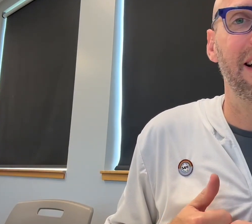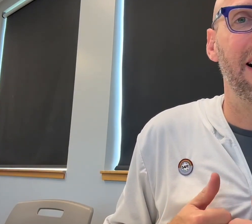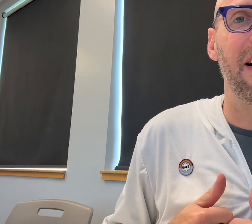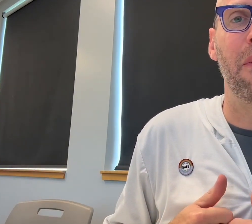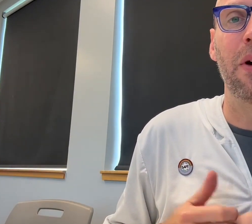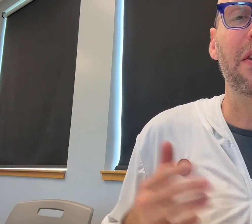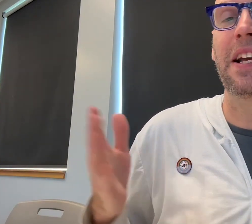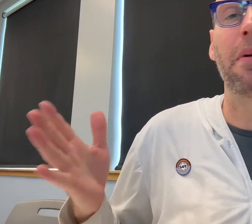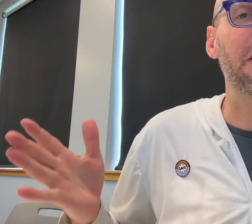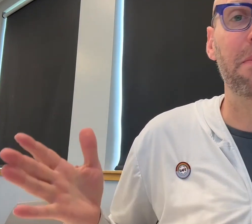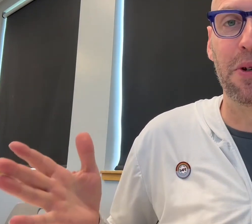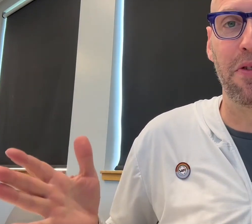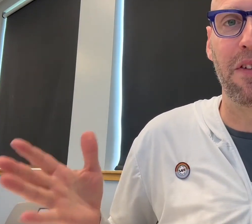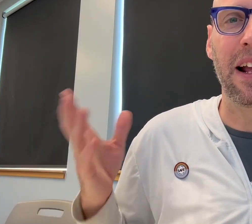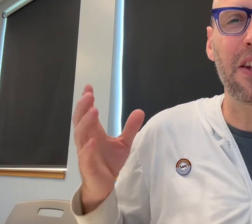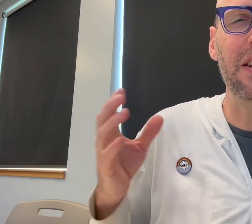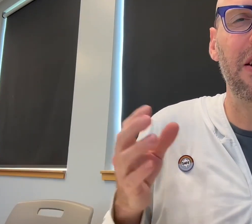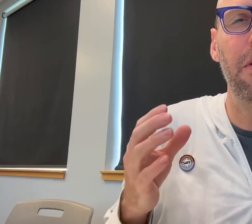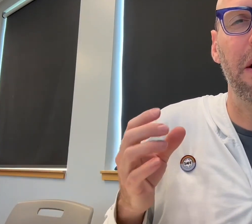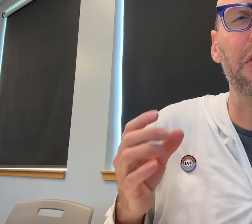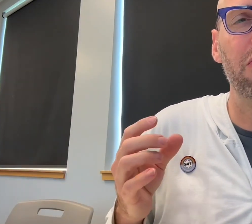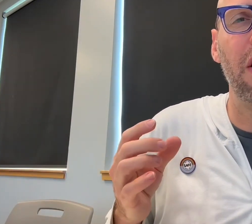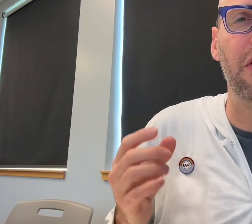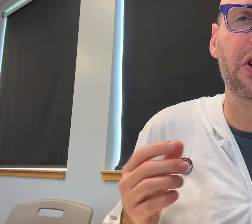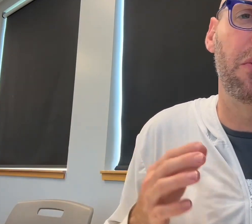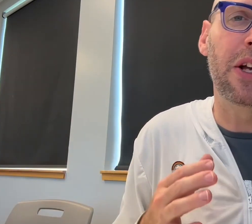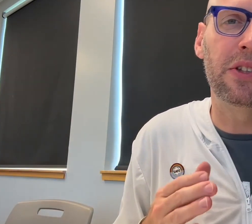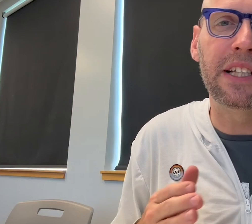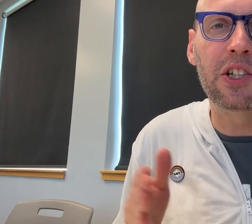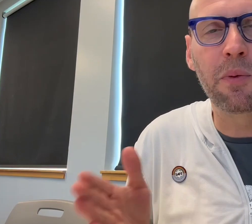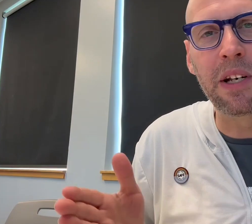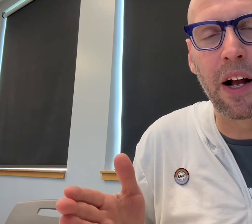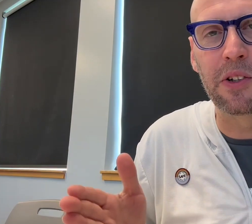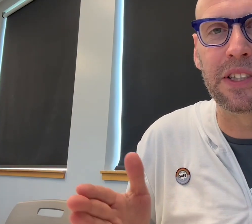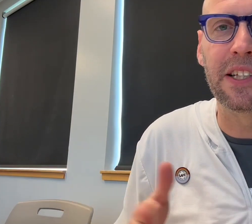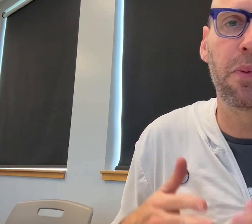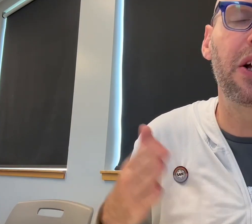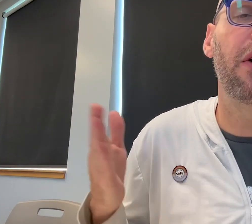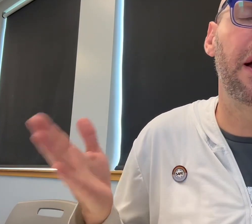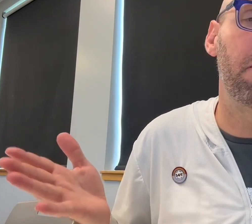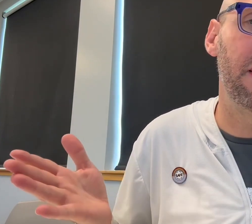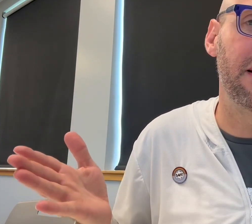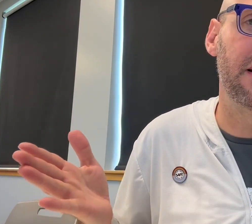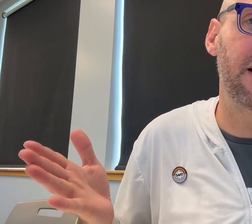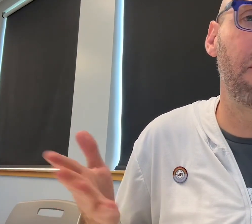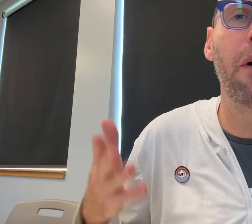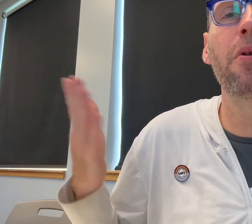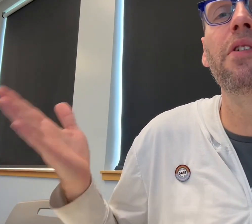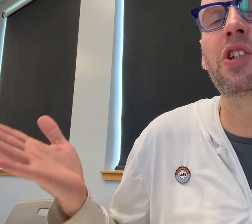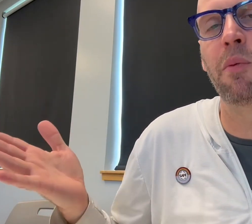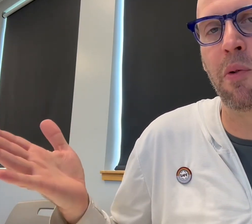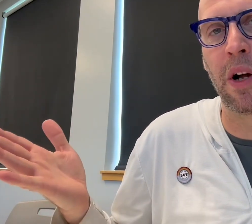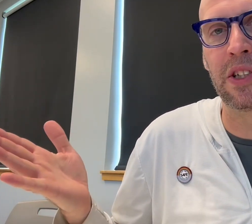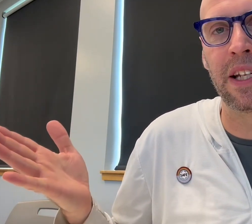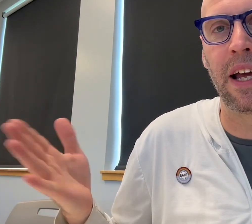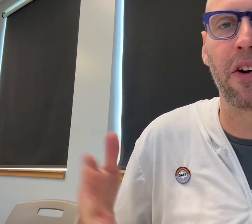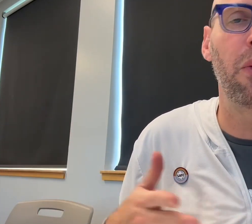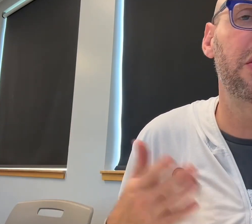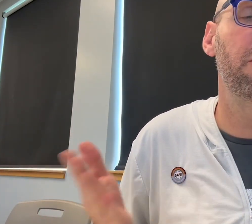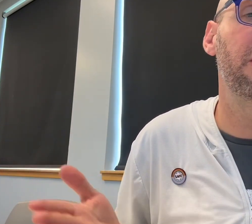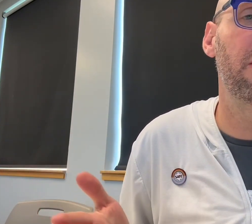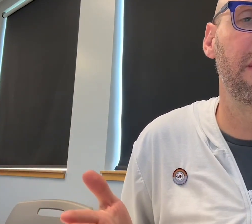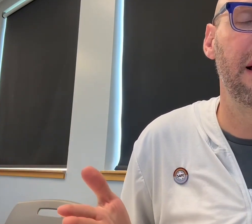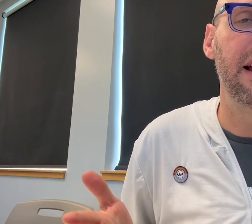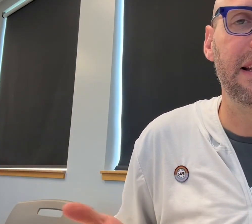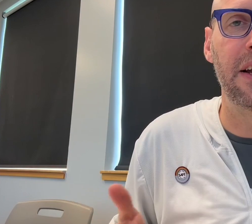with, what do you think about this movie, right? There's a little bit of a struggle there. Should we go see it? Should we not go see it? So we go get opinions. Hey, what movie should we watch tonight? Or